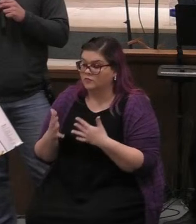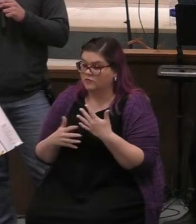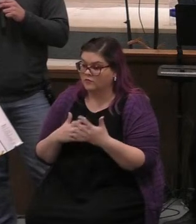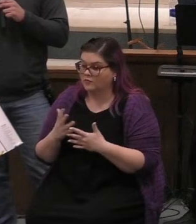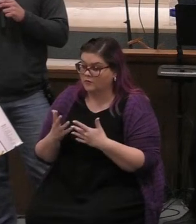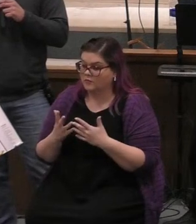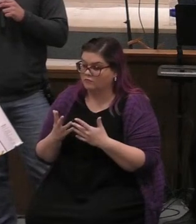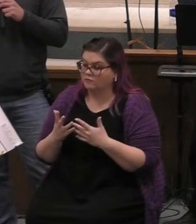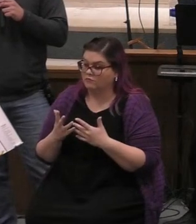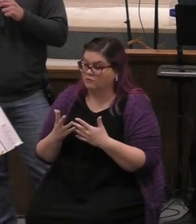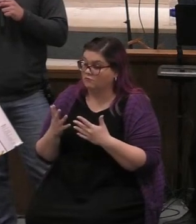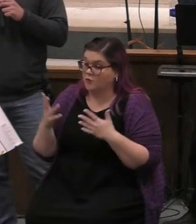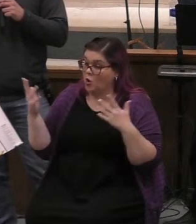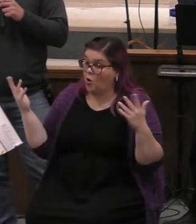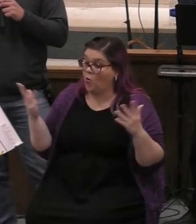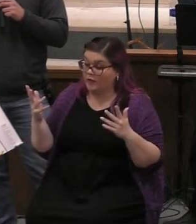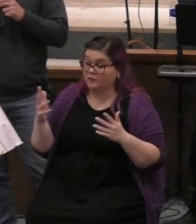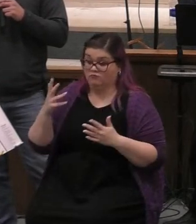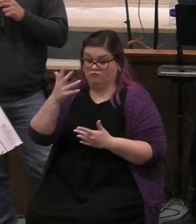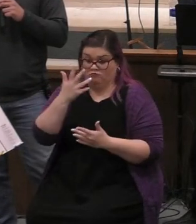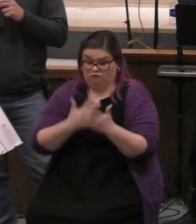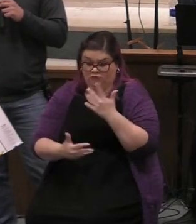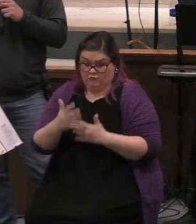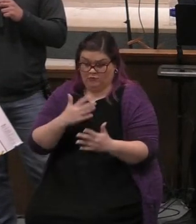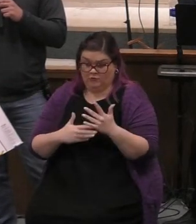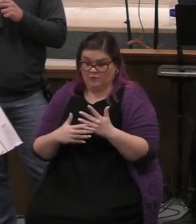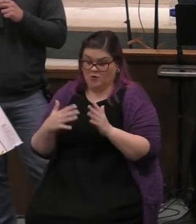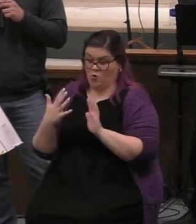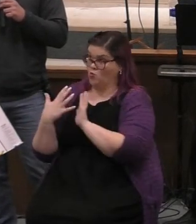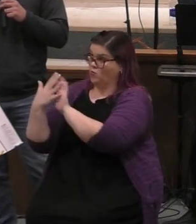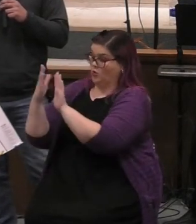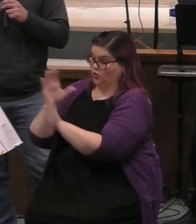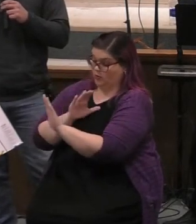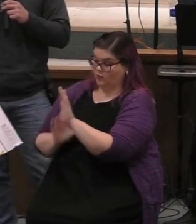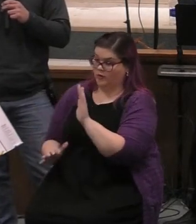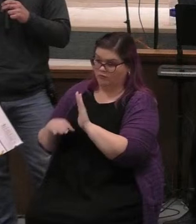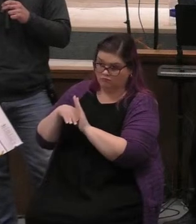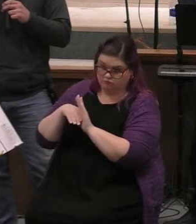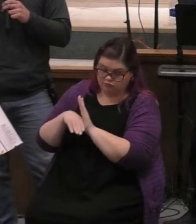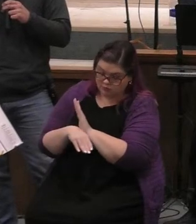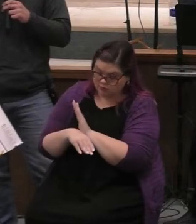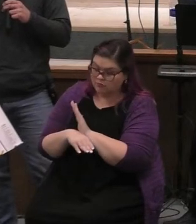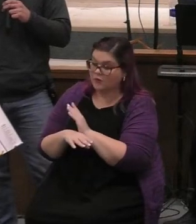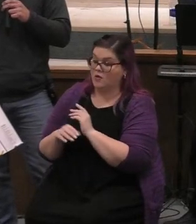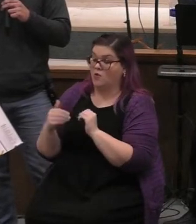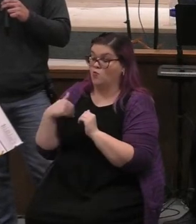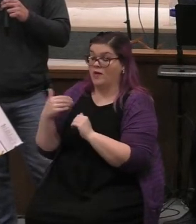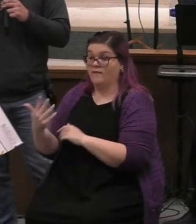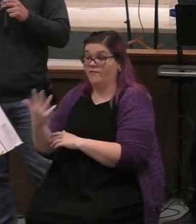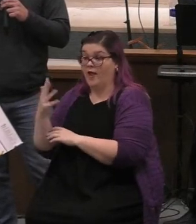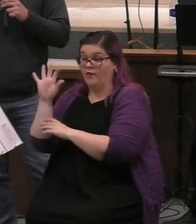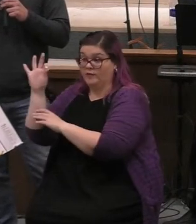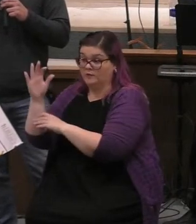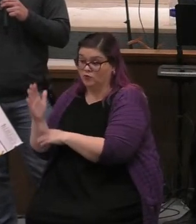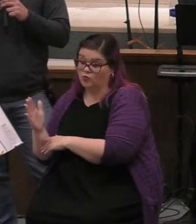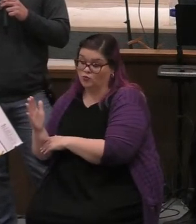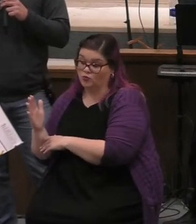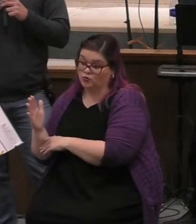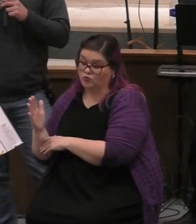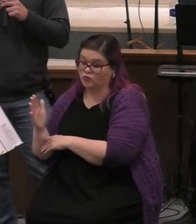grown in Christ by each other and by particular speakers. There was about